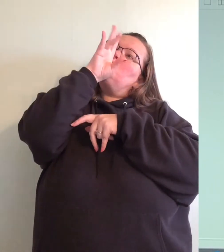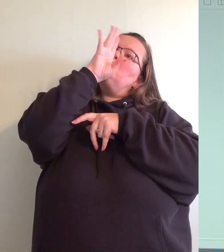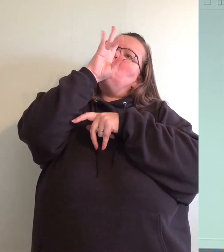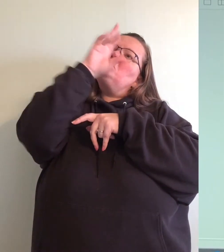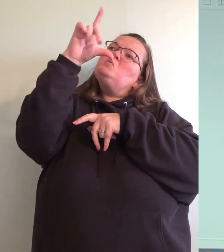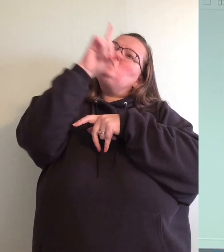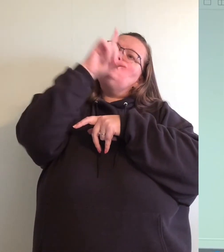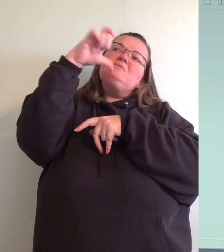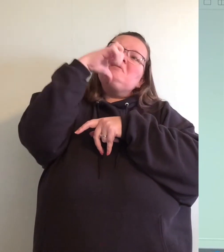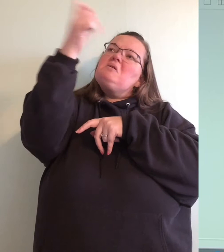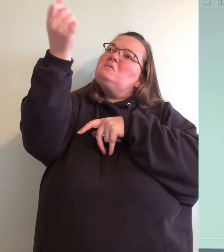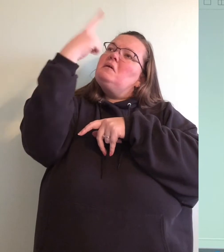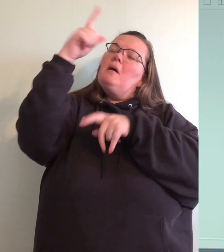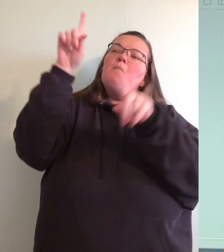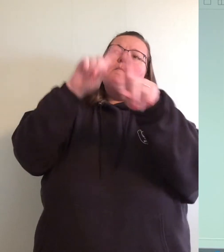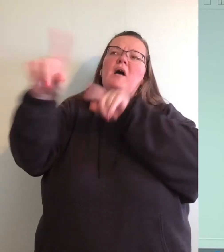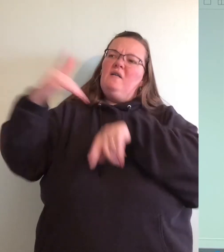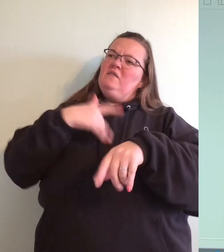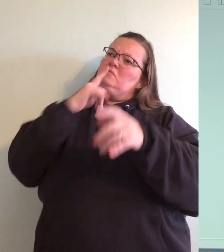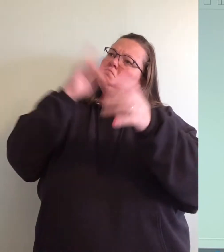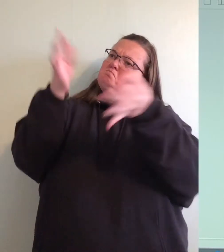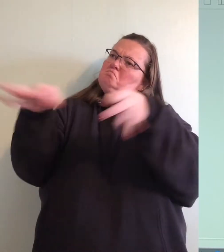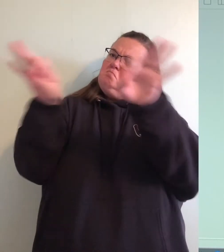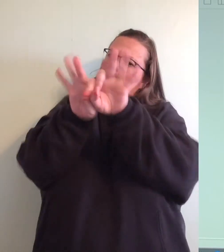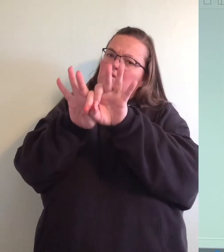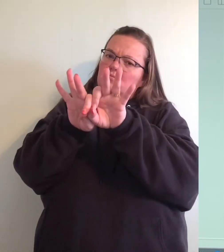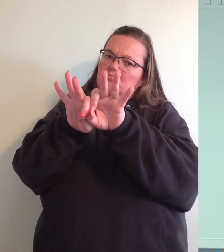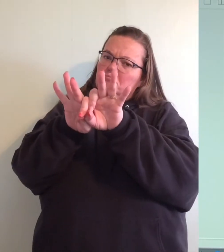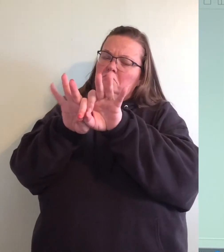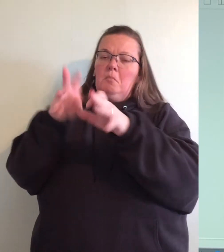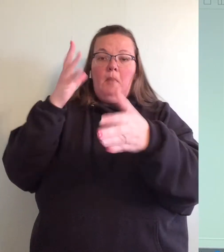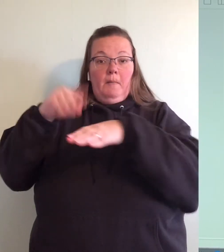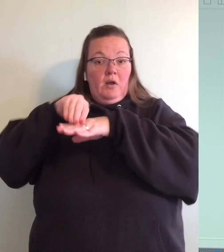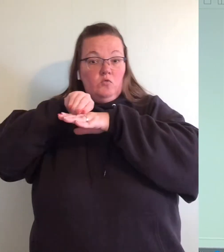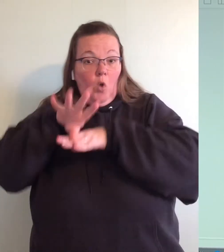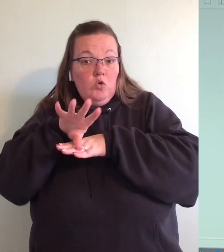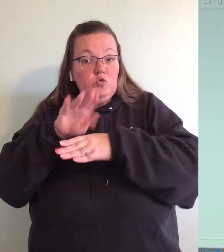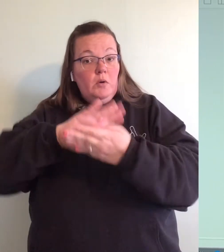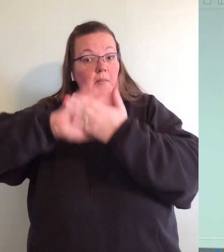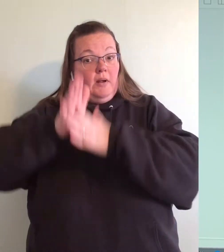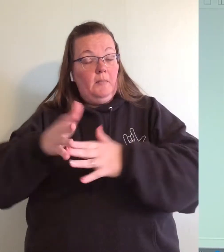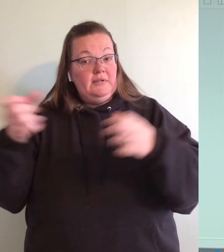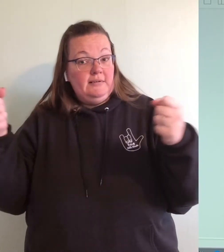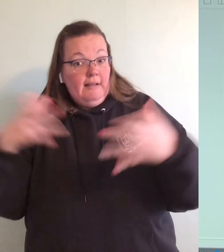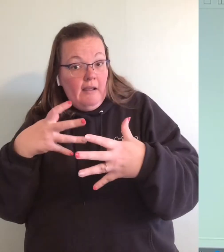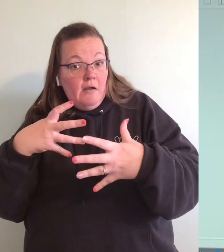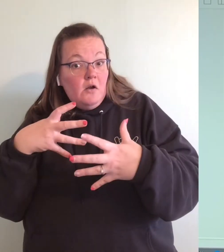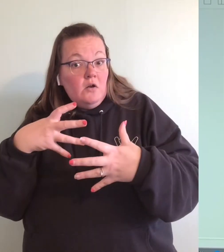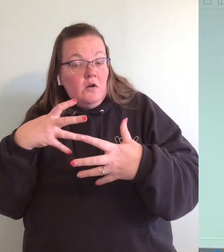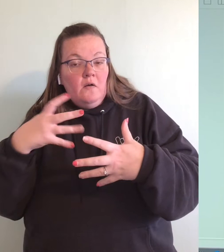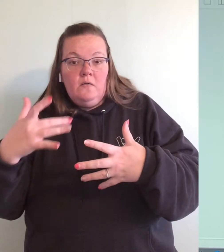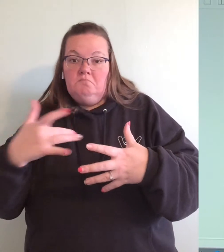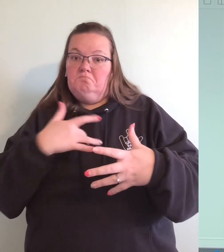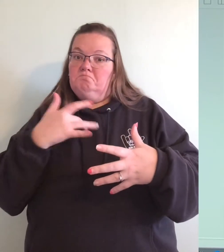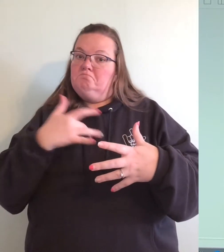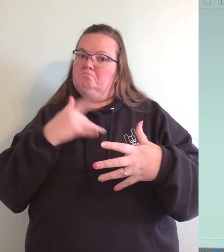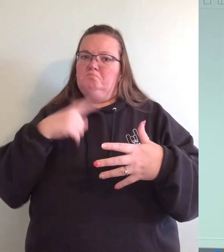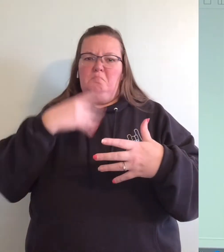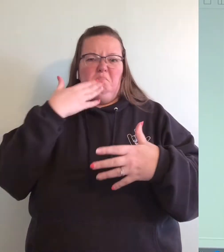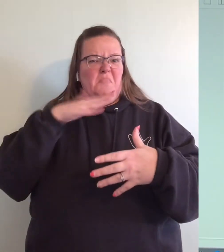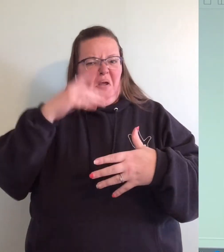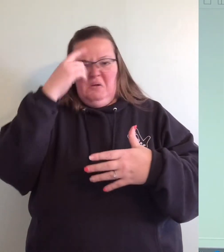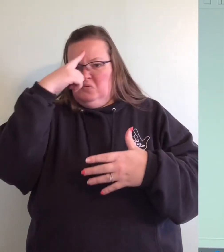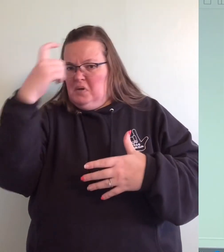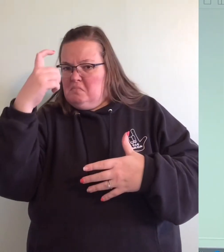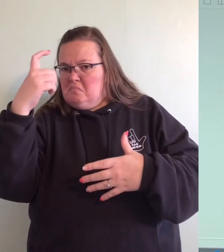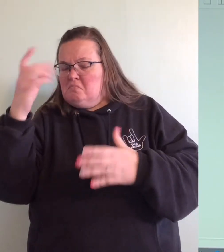feels as if it had some enormous meaning. Either a terrifying one, which turns the whole dream into a